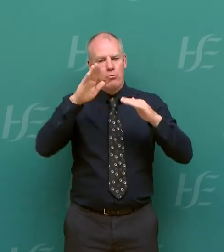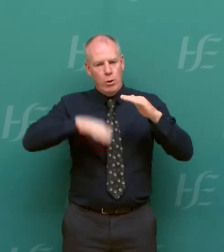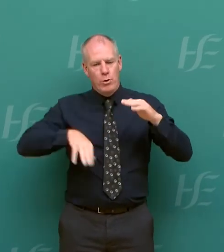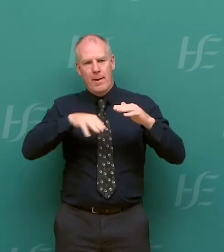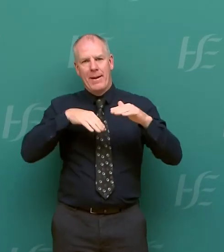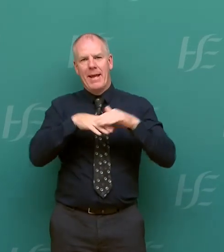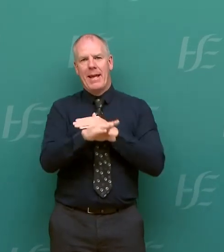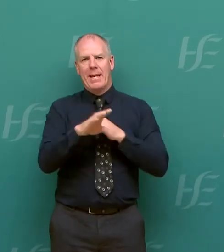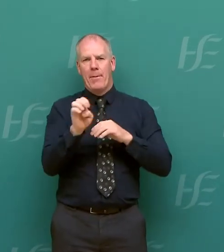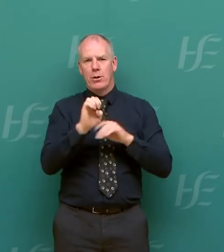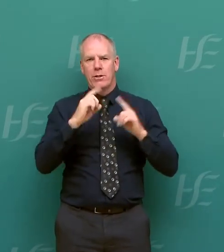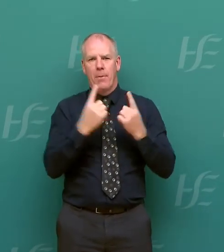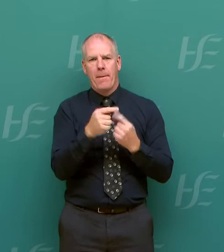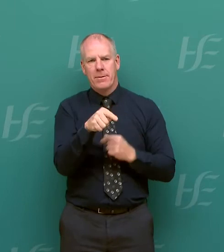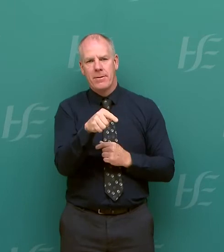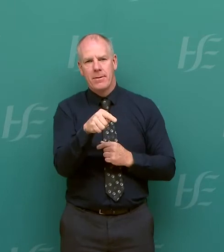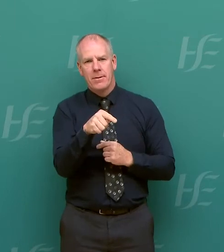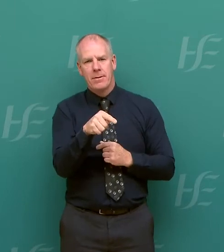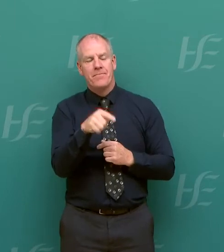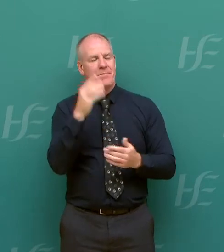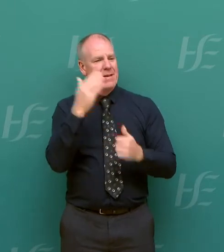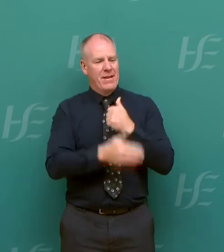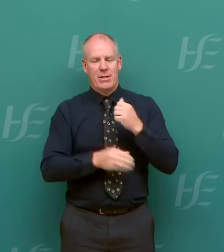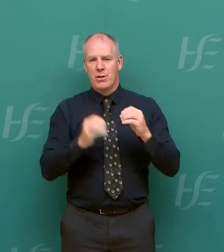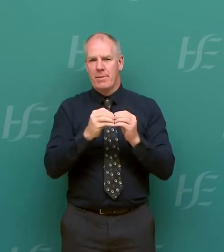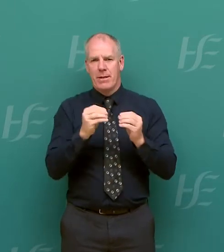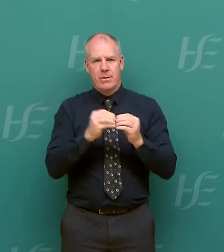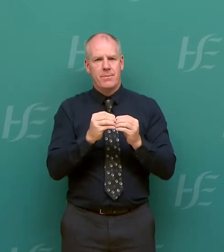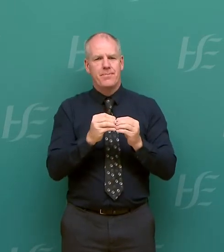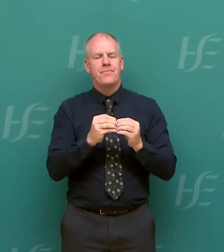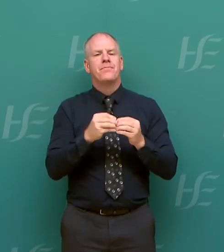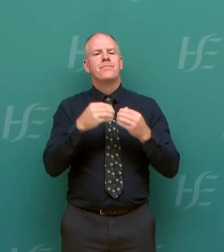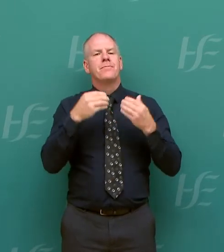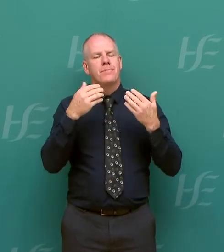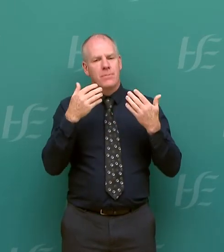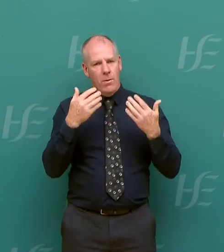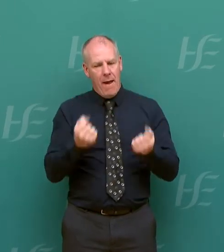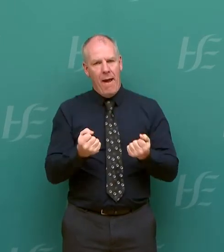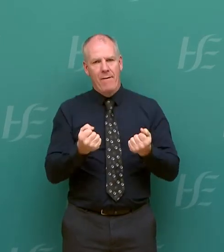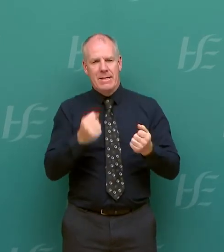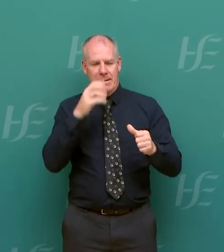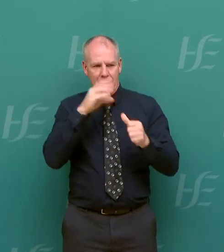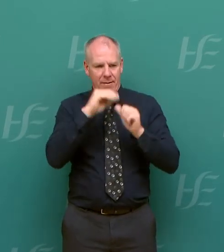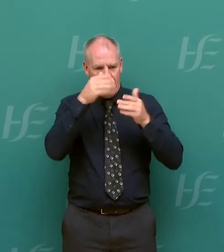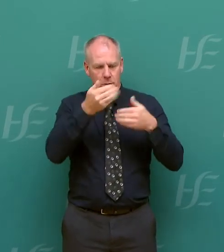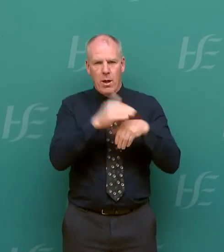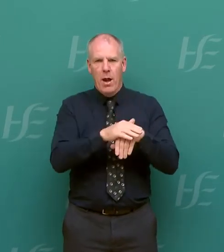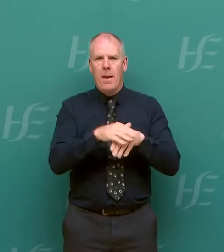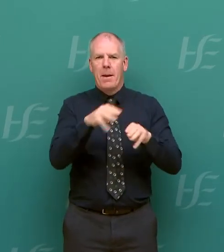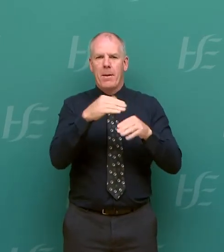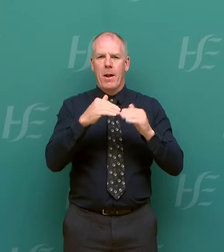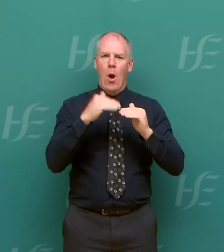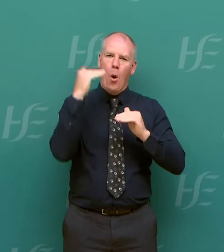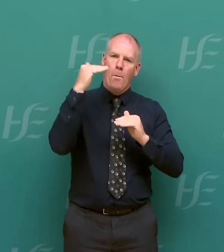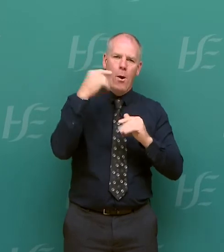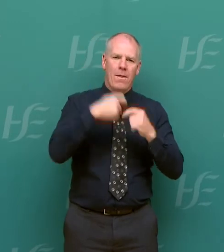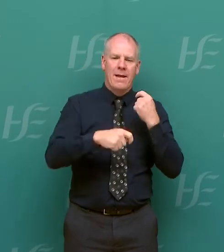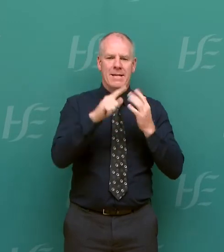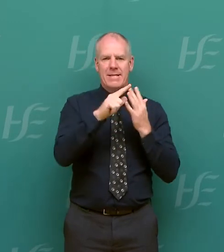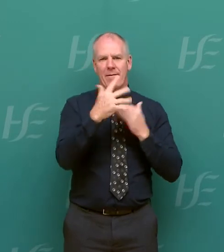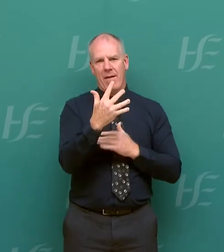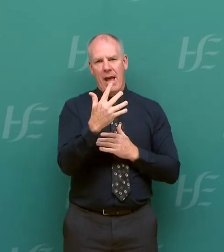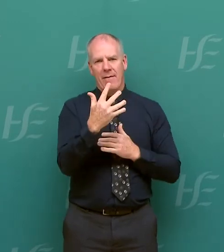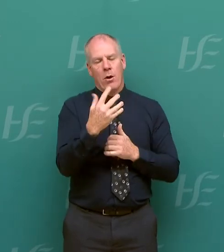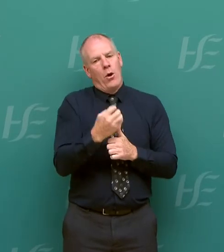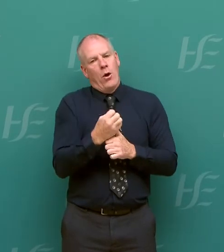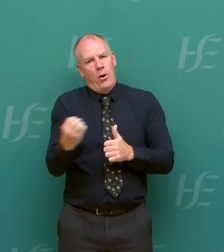first place? As I said earlier on, a particular focus for us would relate to older people and people aged over 75. There are other pathways